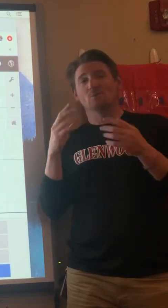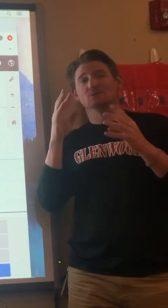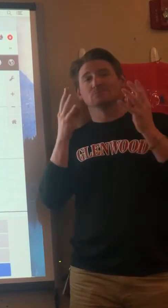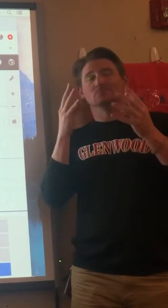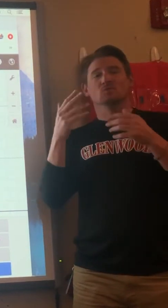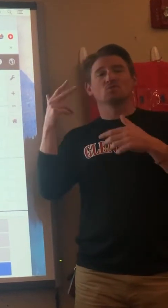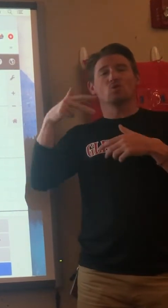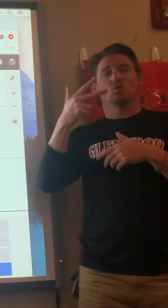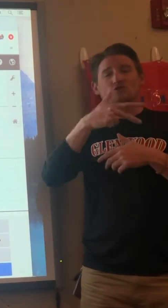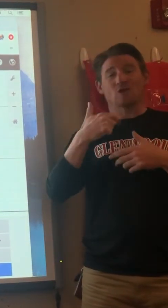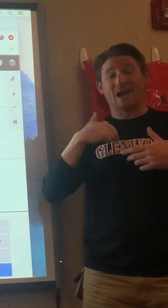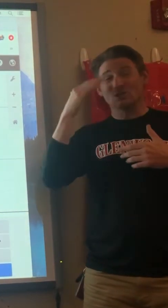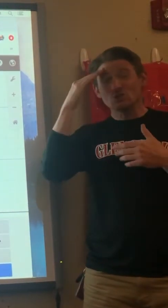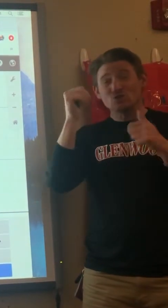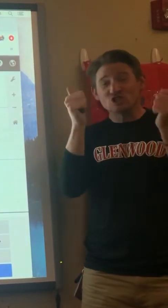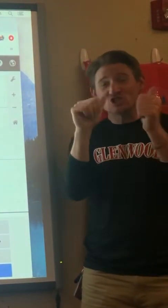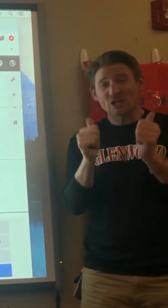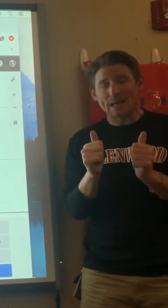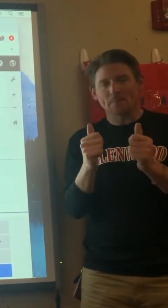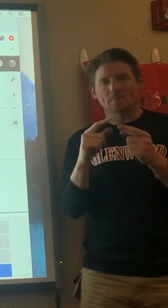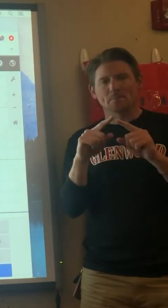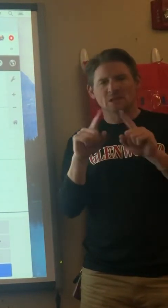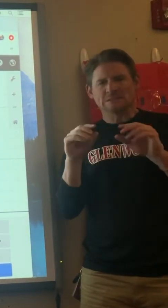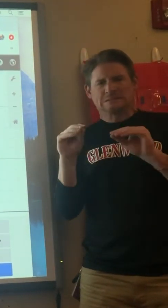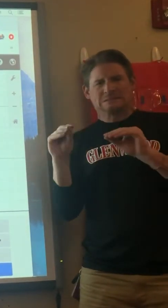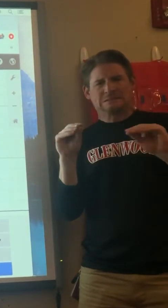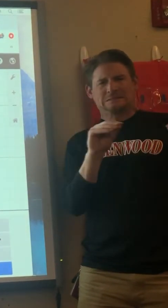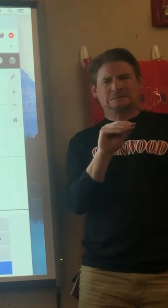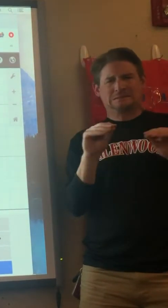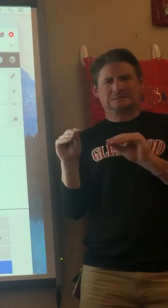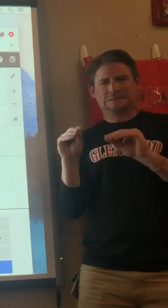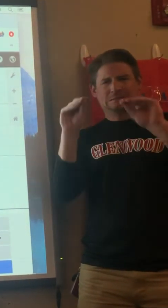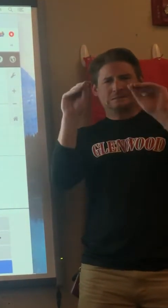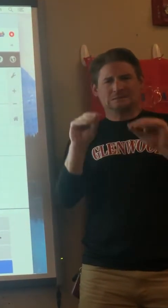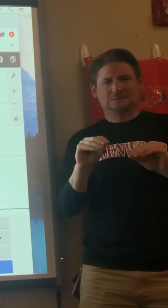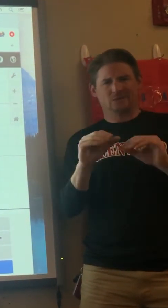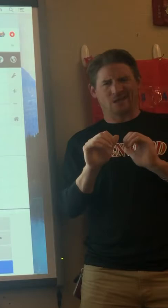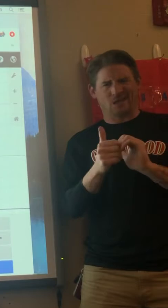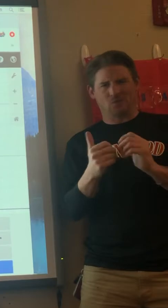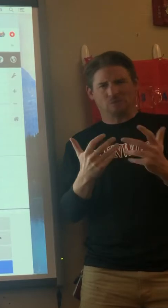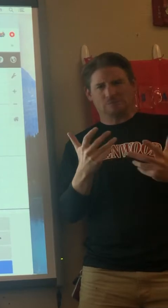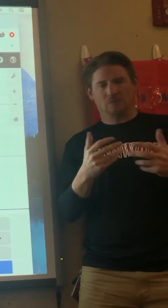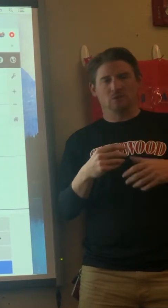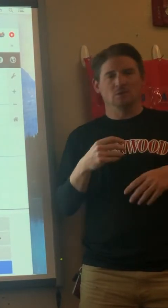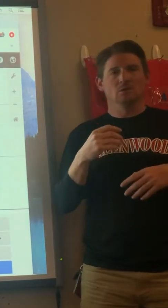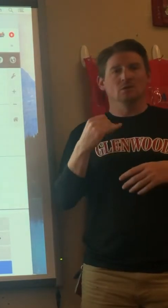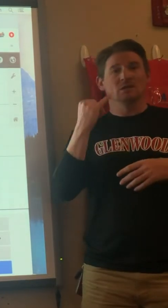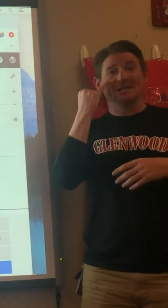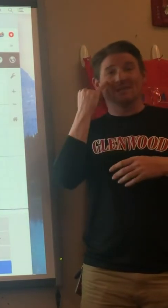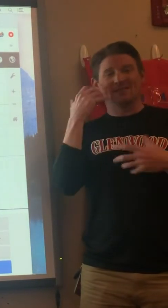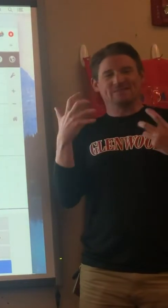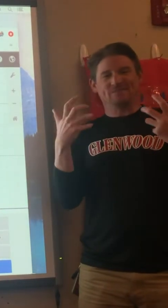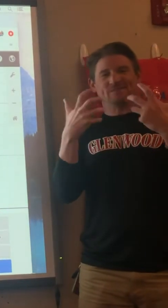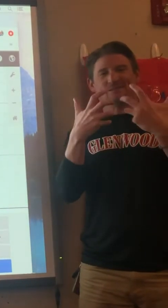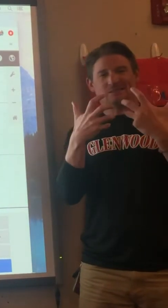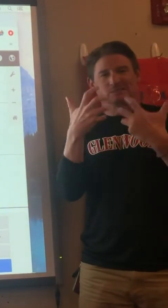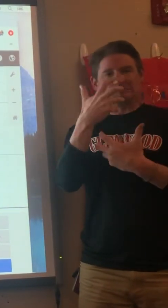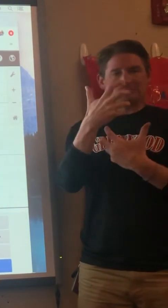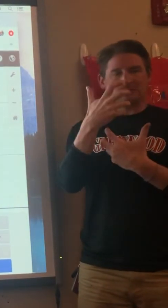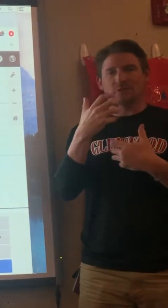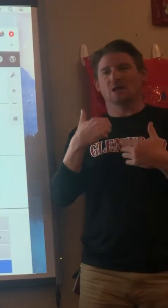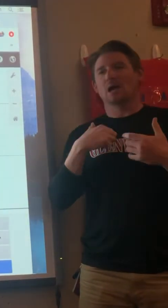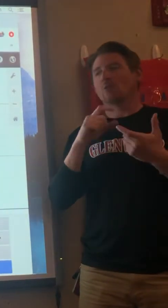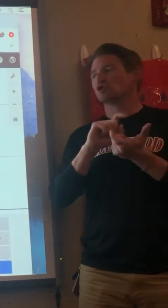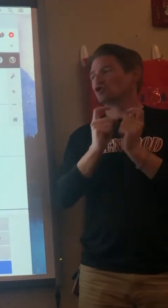what shape I wanted it, but I had to figure out how to move it left, right, up, down, right? And then if it wasn't quite fitting, I also changed the